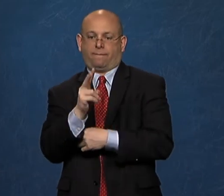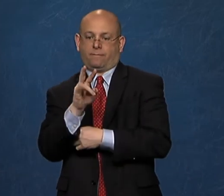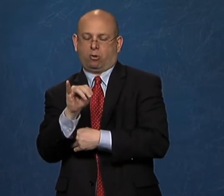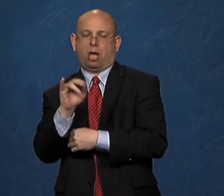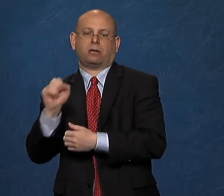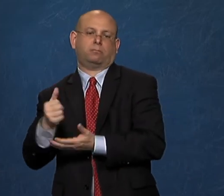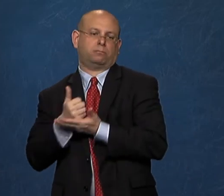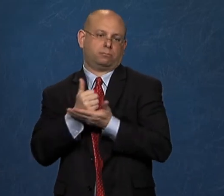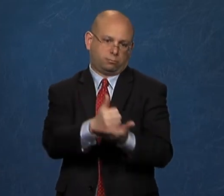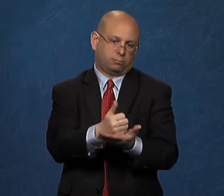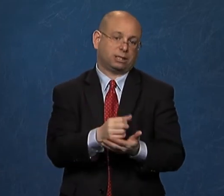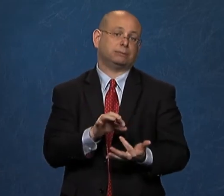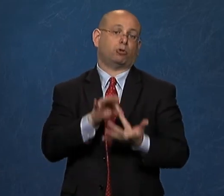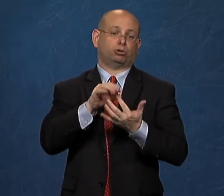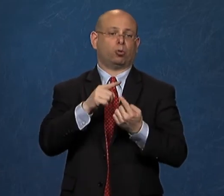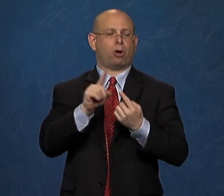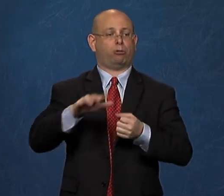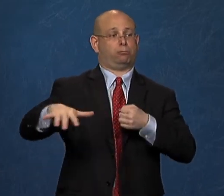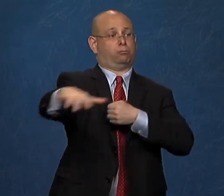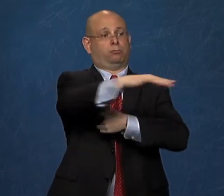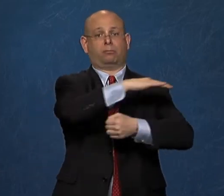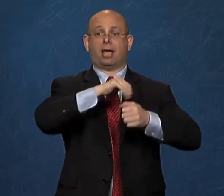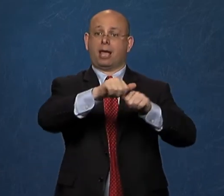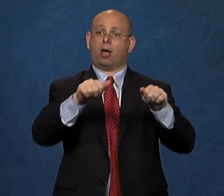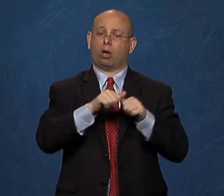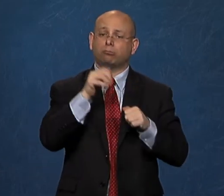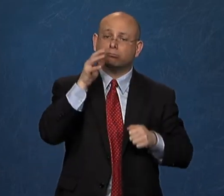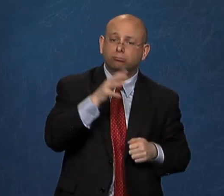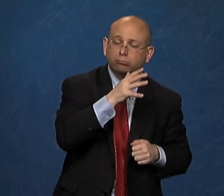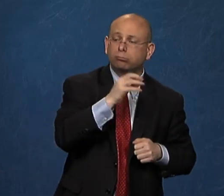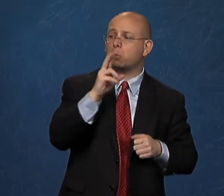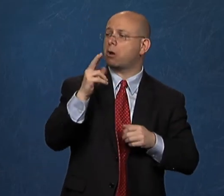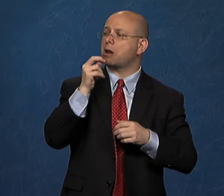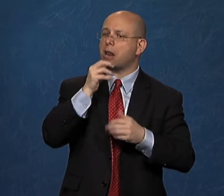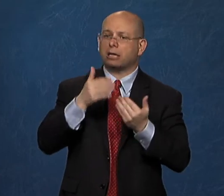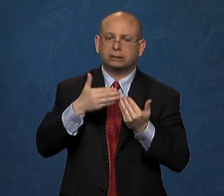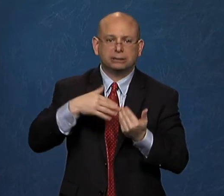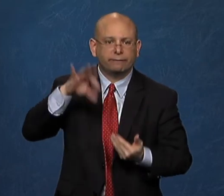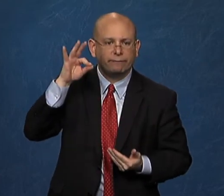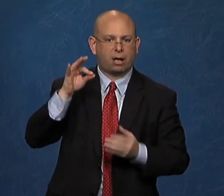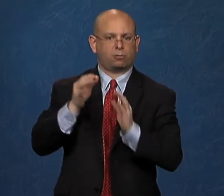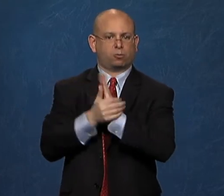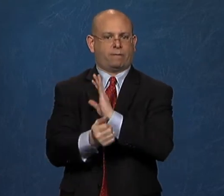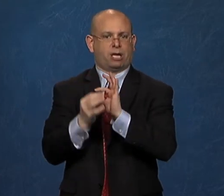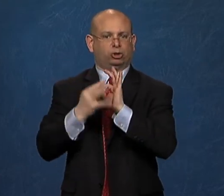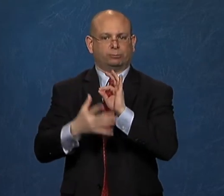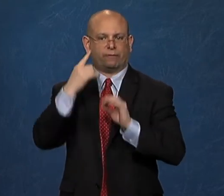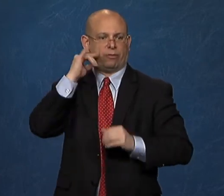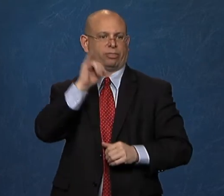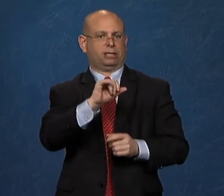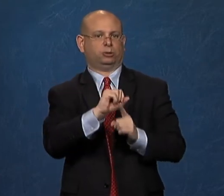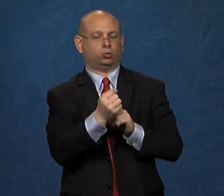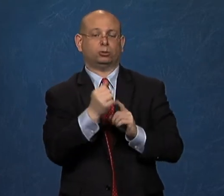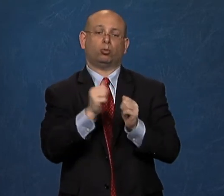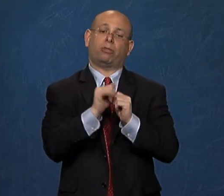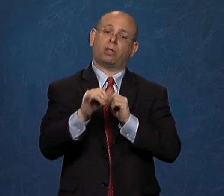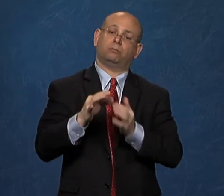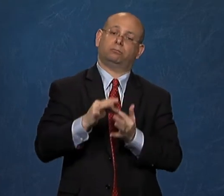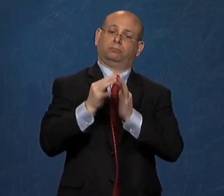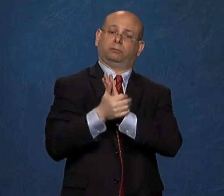staff meeting. So this is just another idea or way that VRI can be effective. Also, for thinking about rural areas where it's difficult to